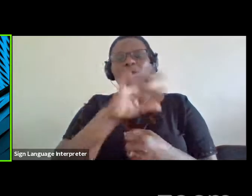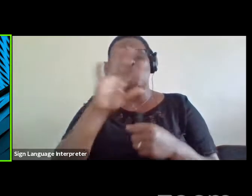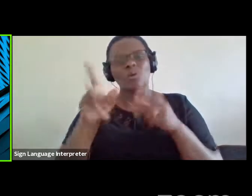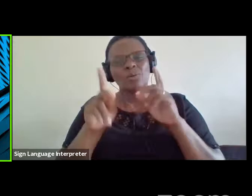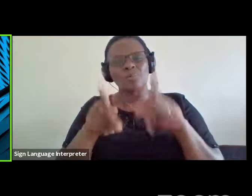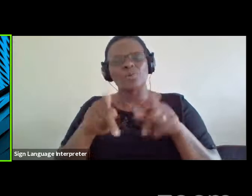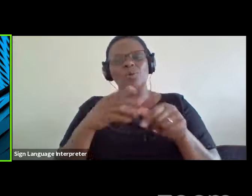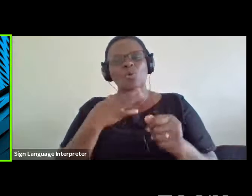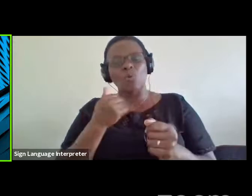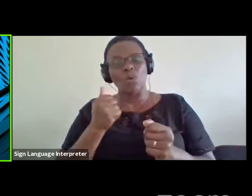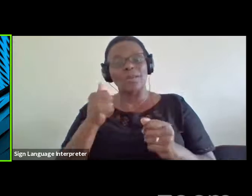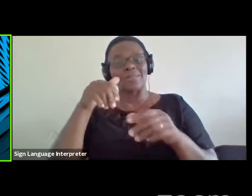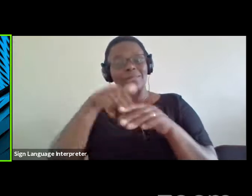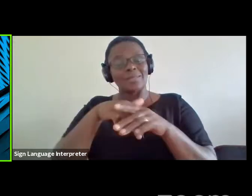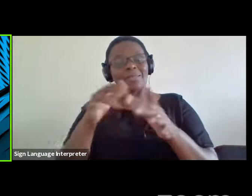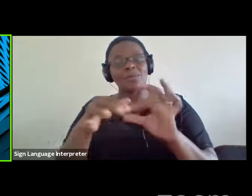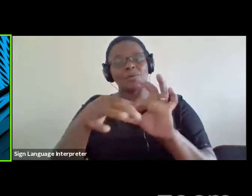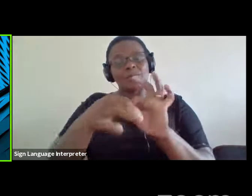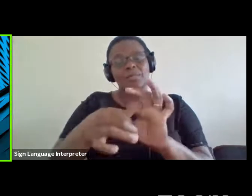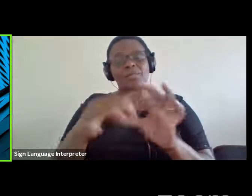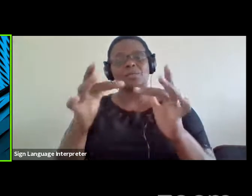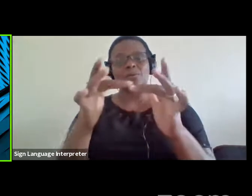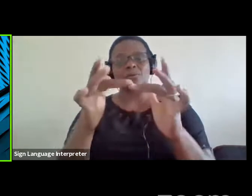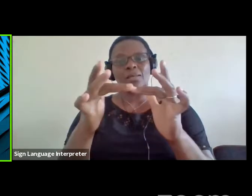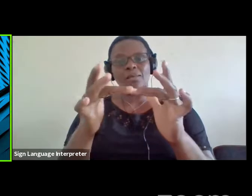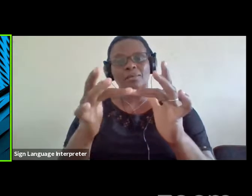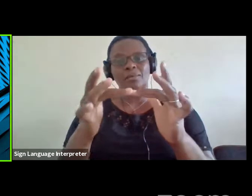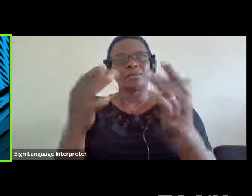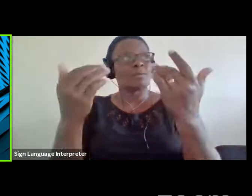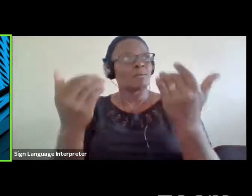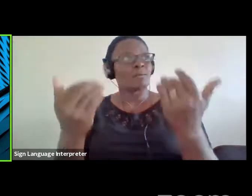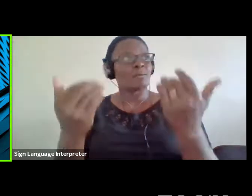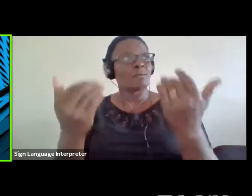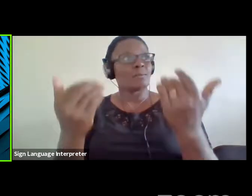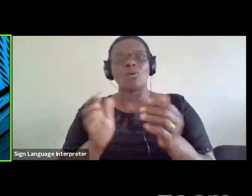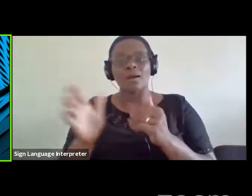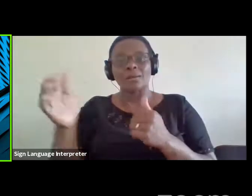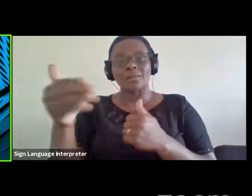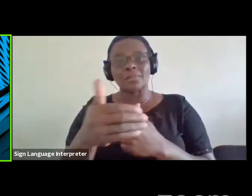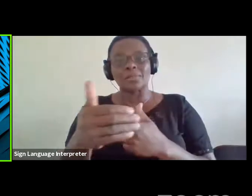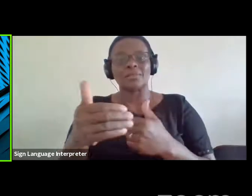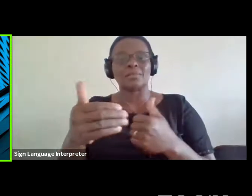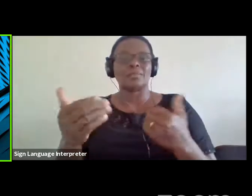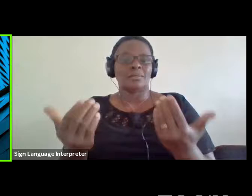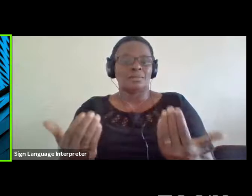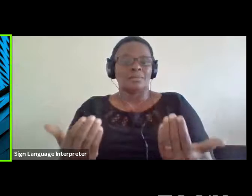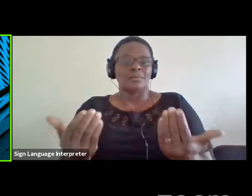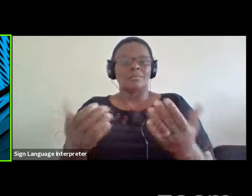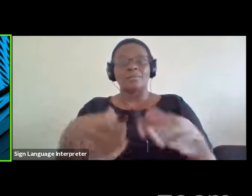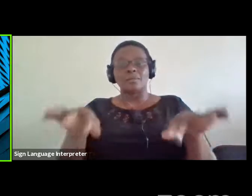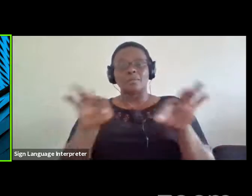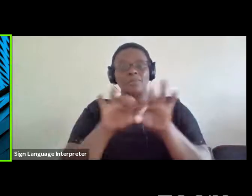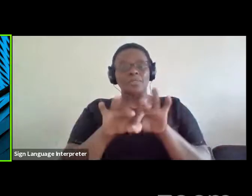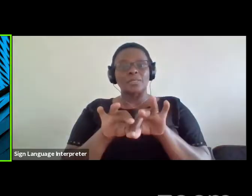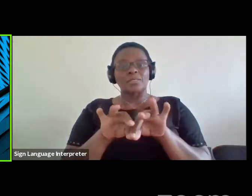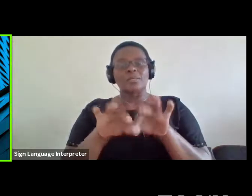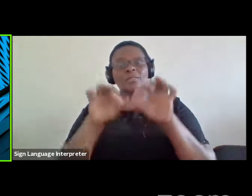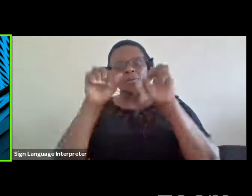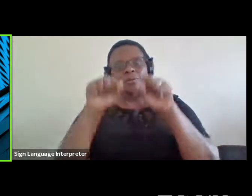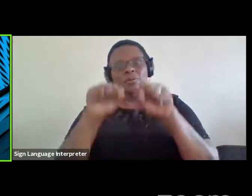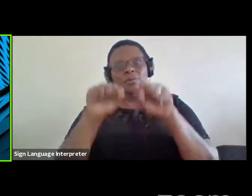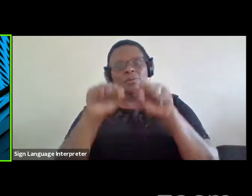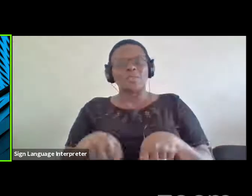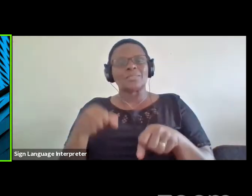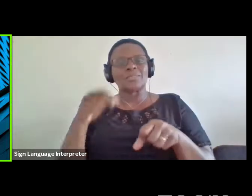connect online. Now, access to information is obviously essential, and we have to look to our governments